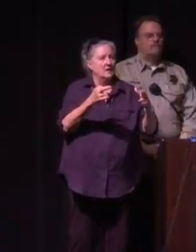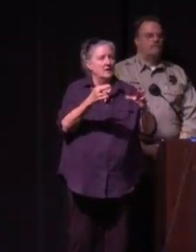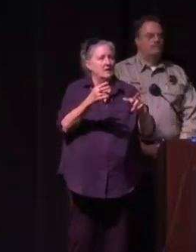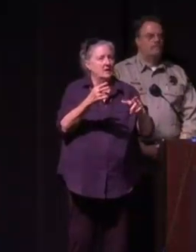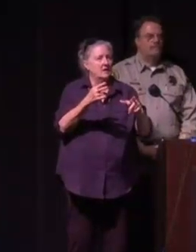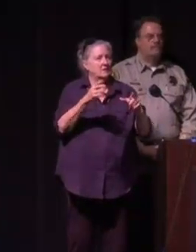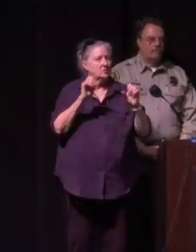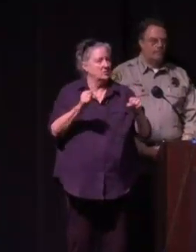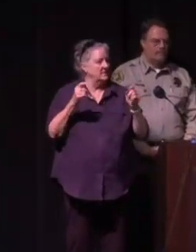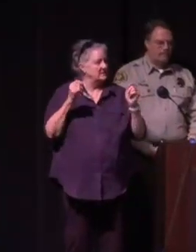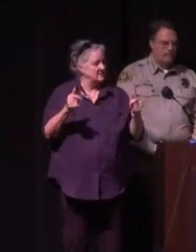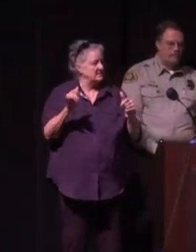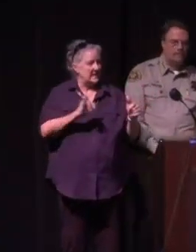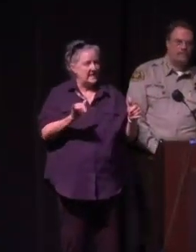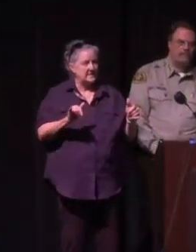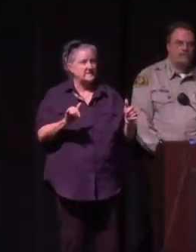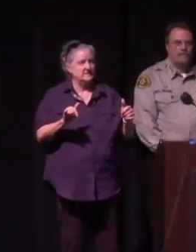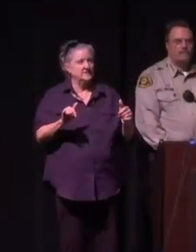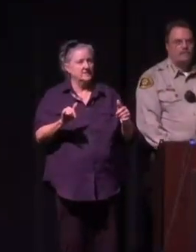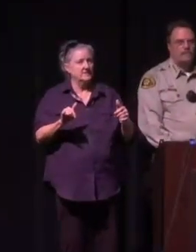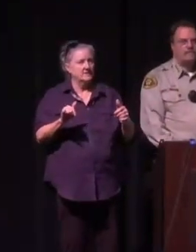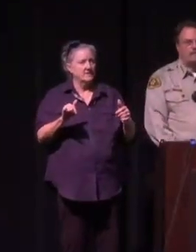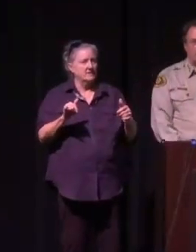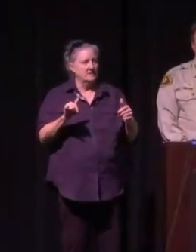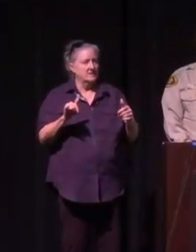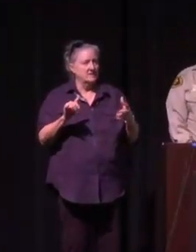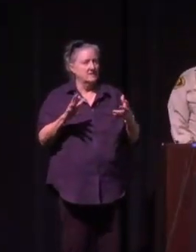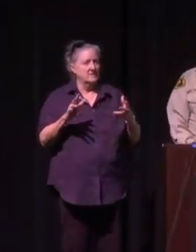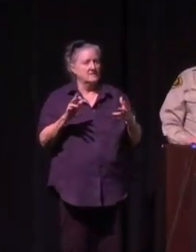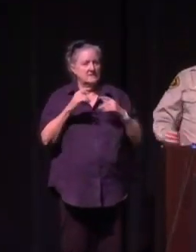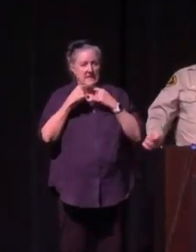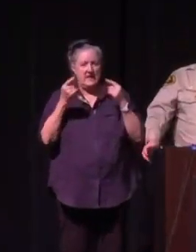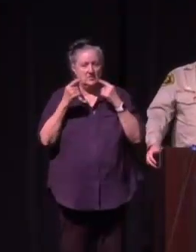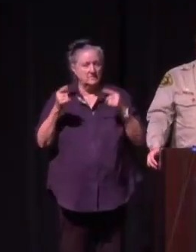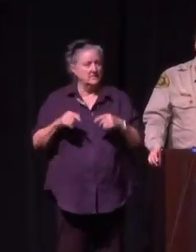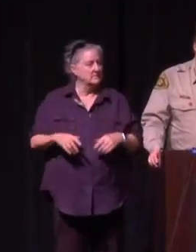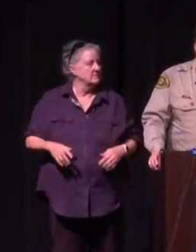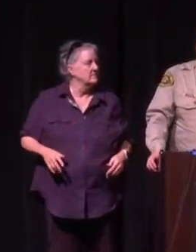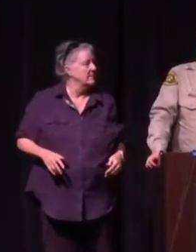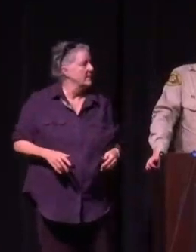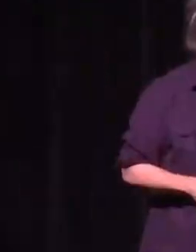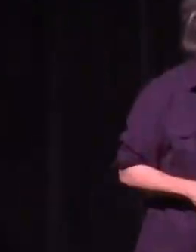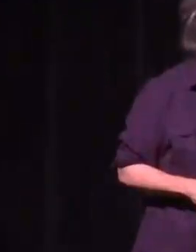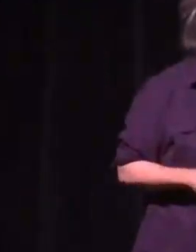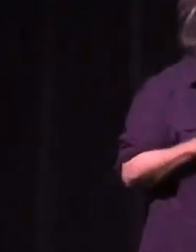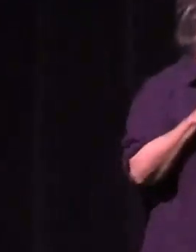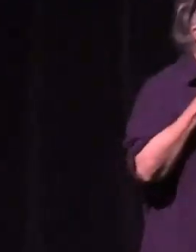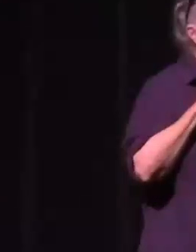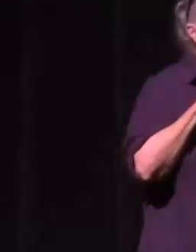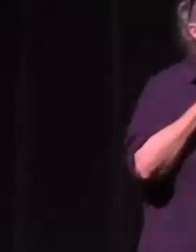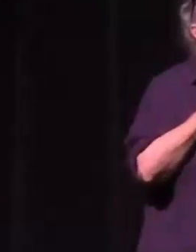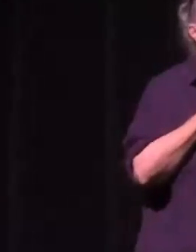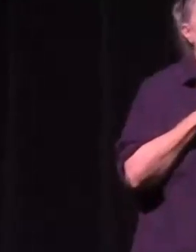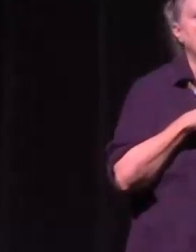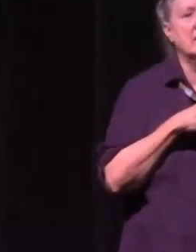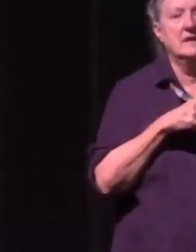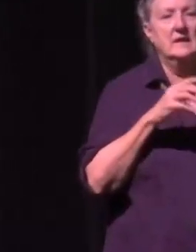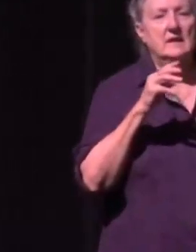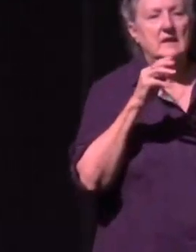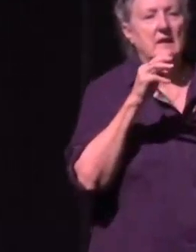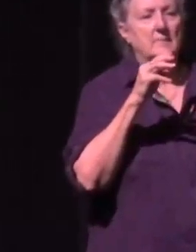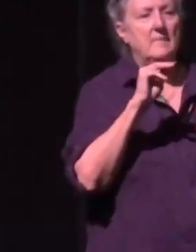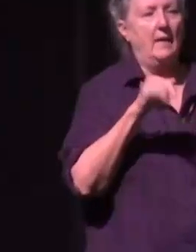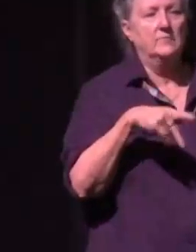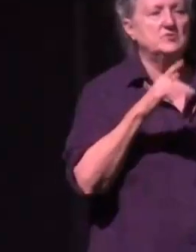as immediate as the written announcements? The question was what map